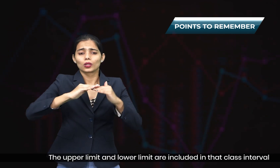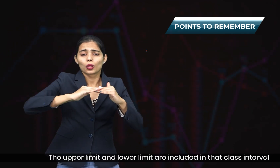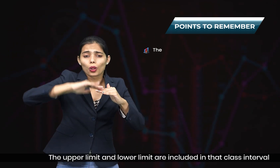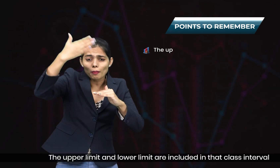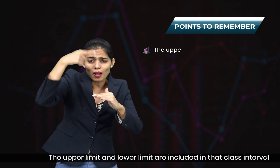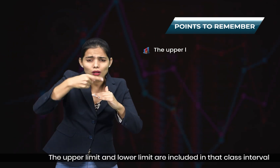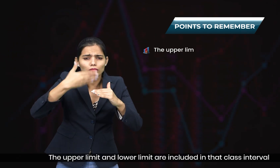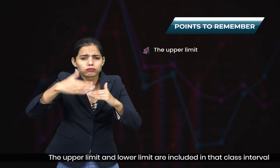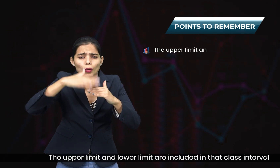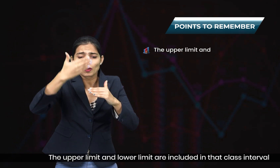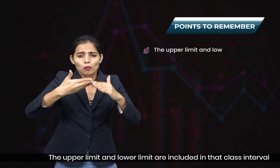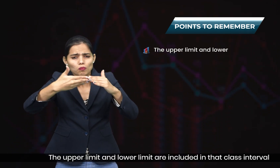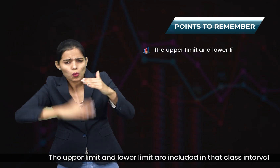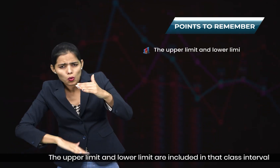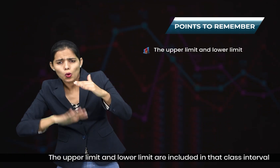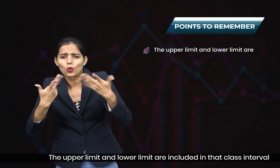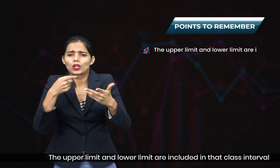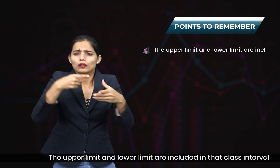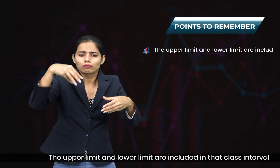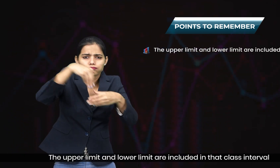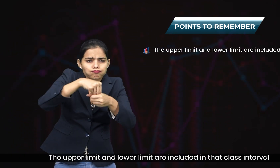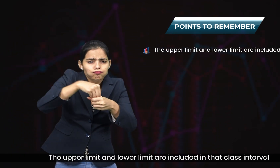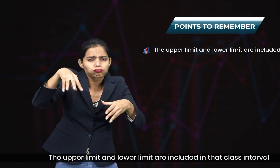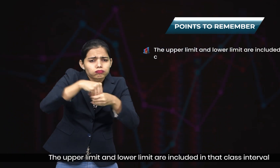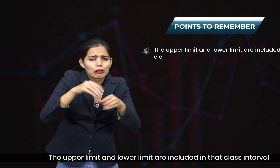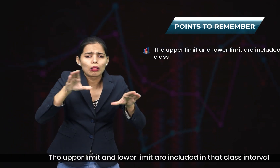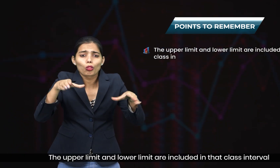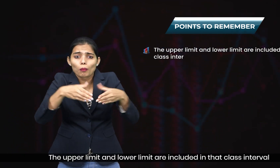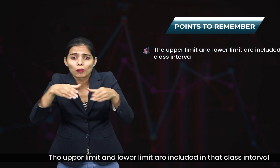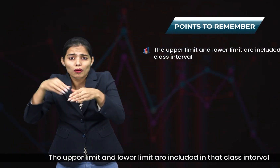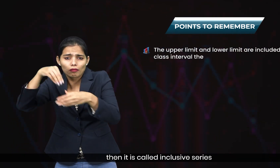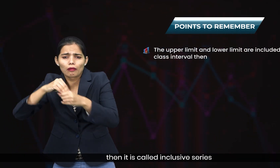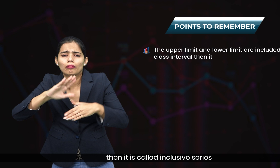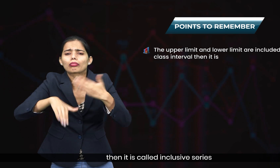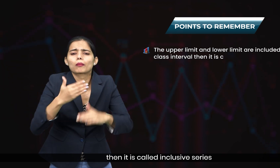The upper limit and lower limit are included in that class interval, then it is called